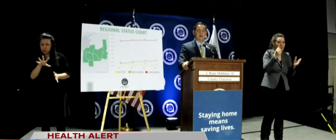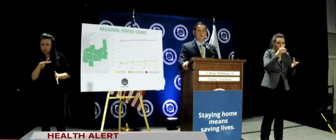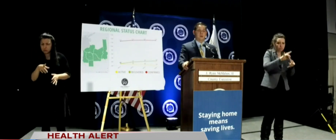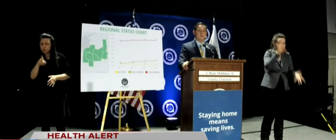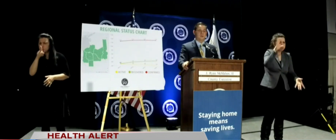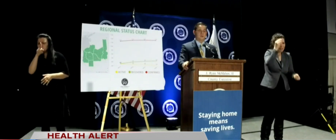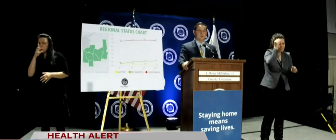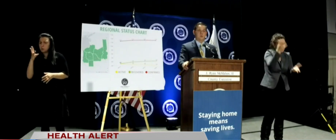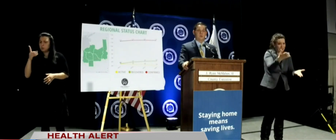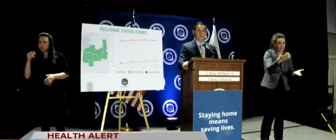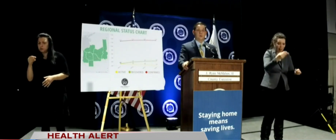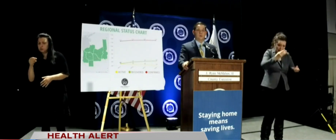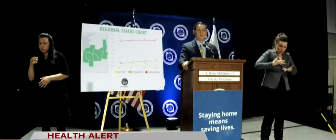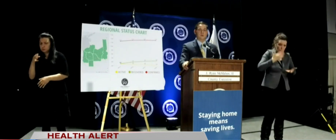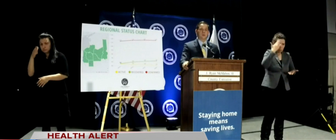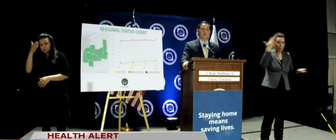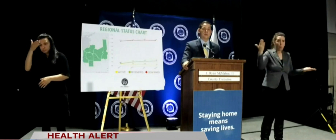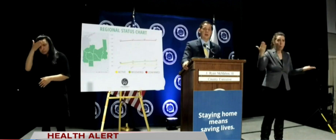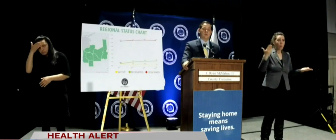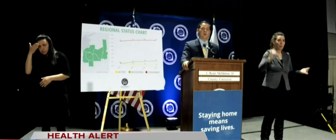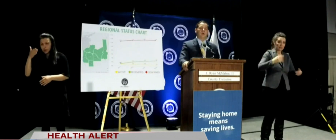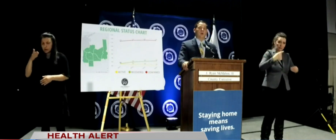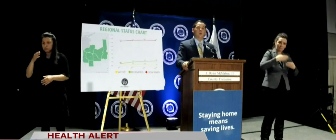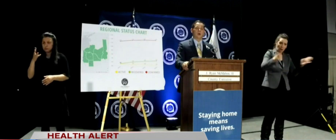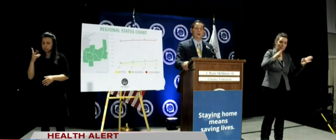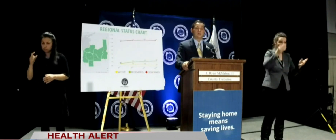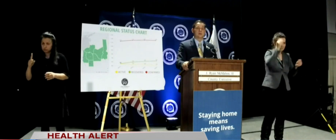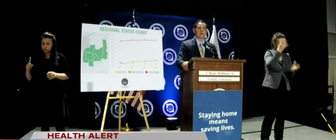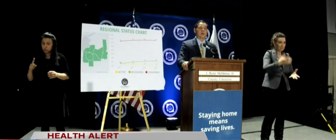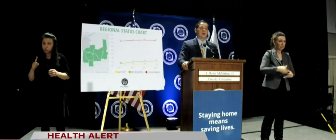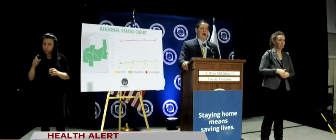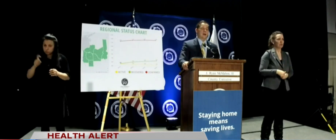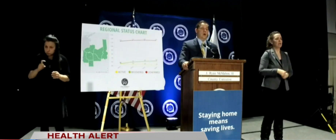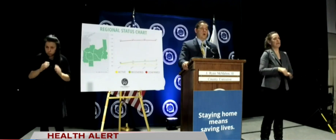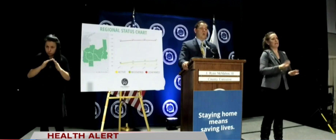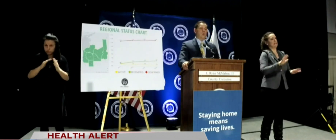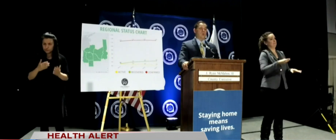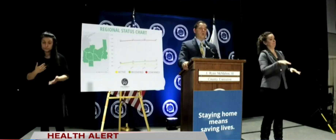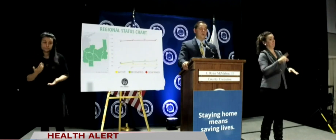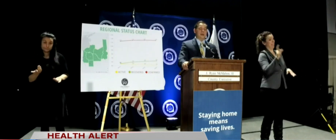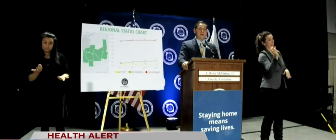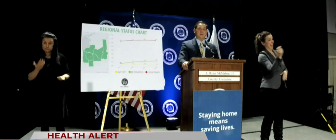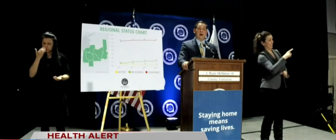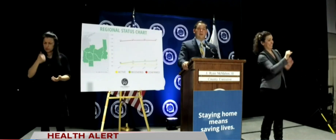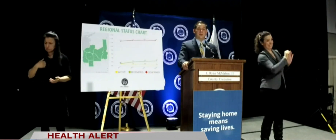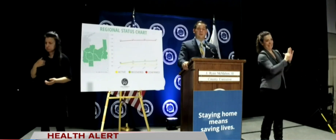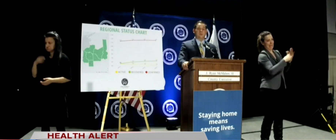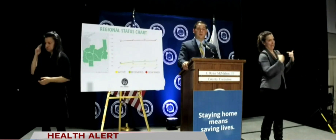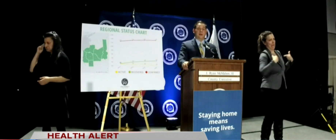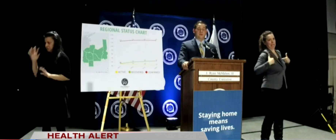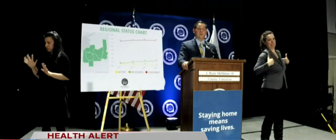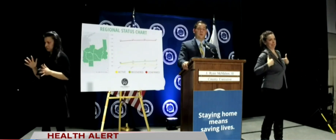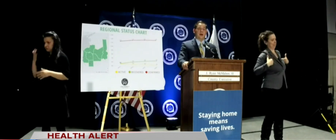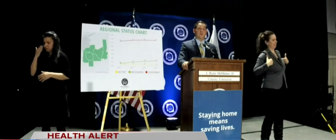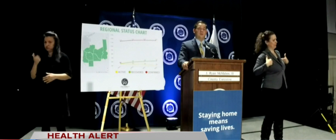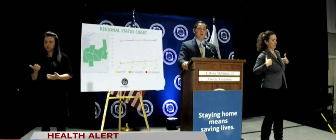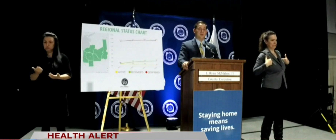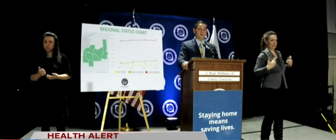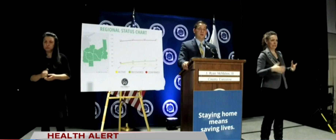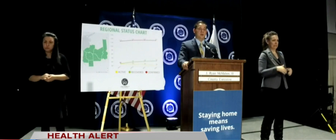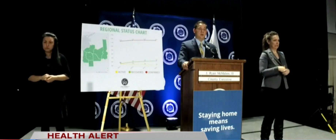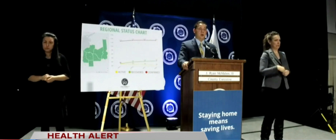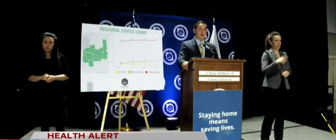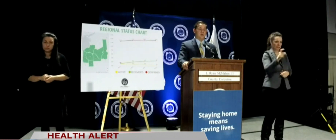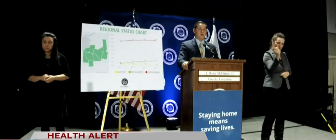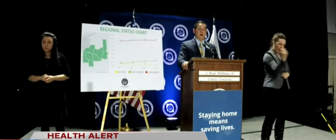I'm not sure if it's just a resources issue at this time or what it is. I know we get asked a lot of things. We get asked for a lot of